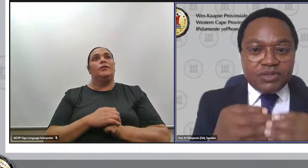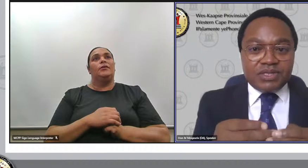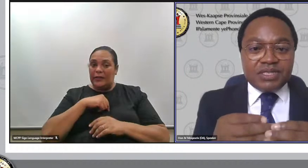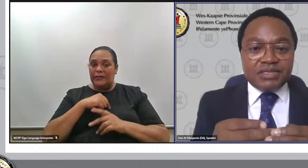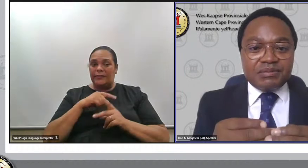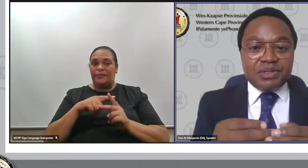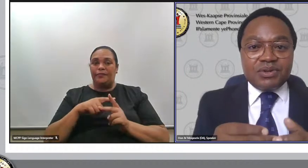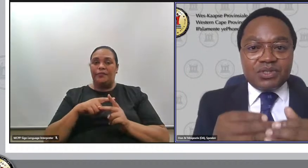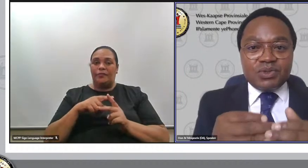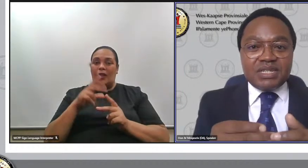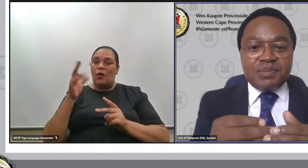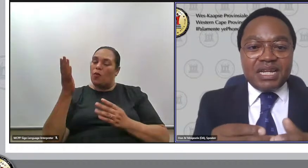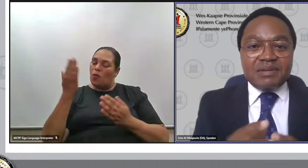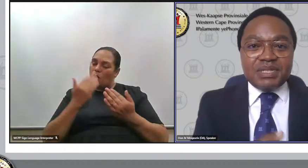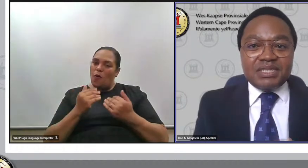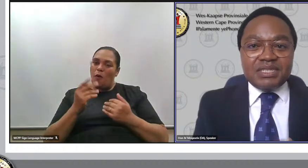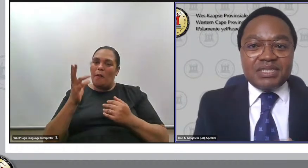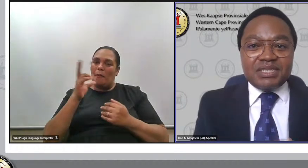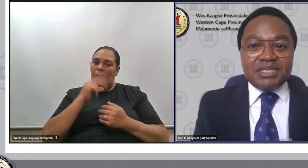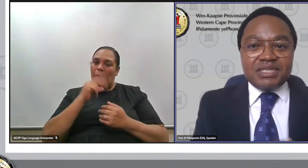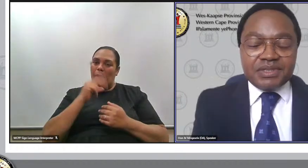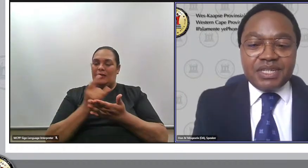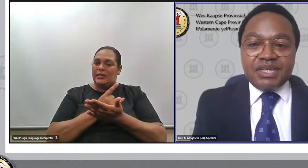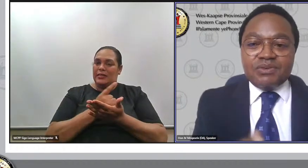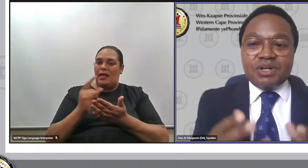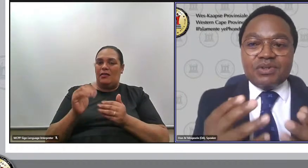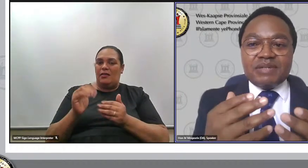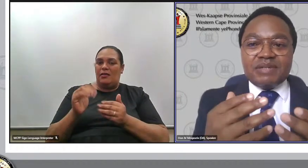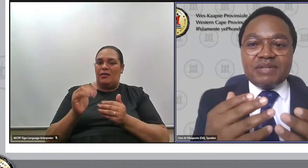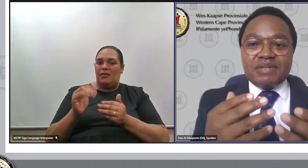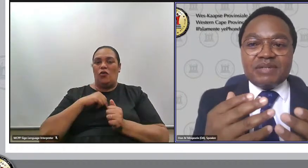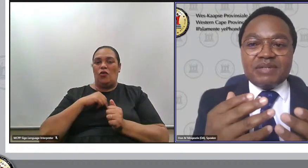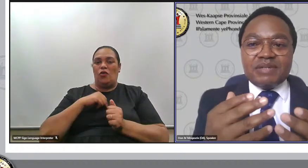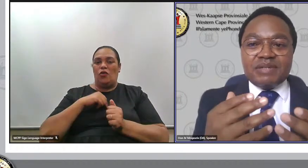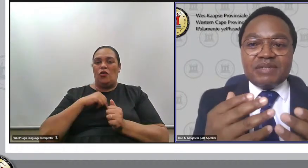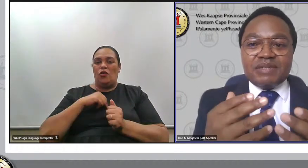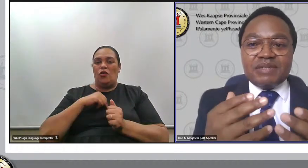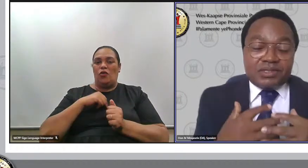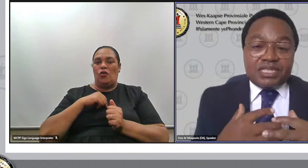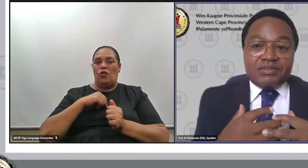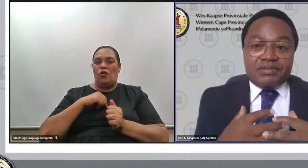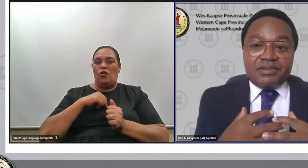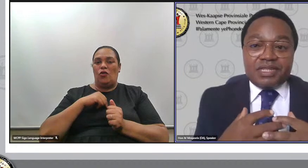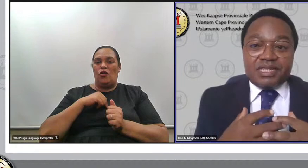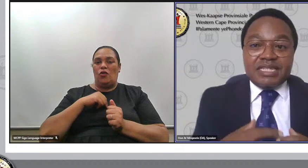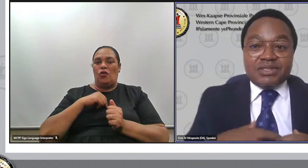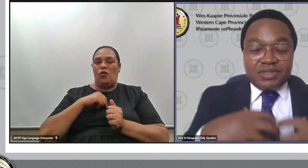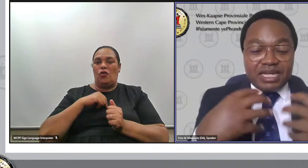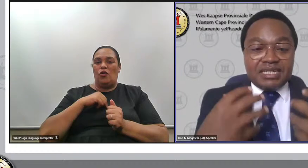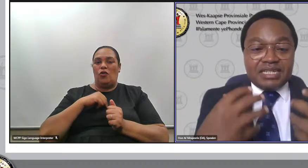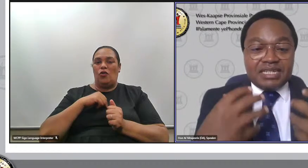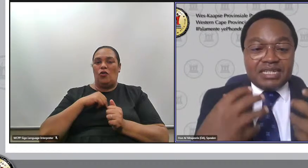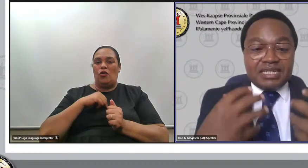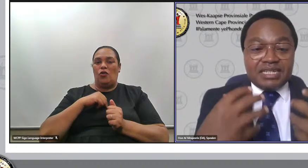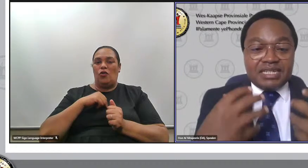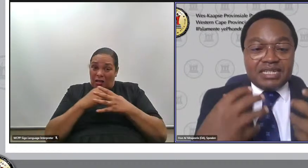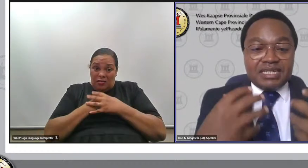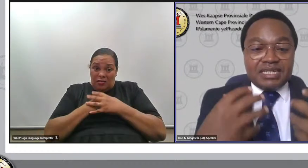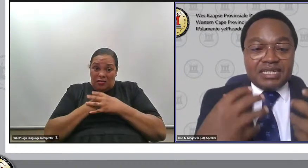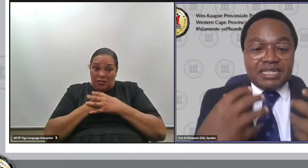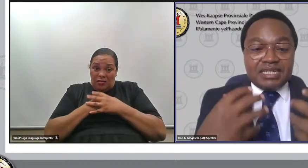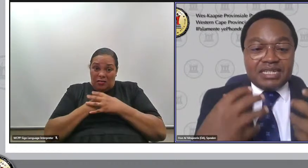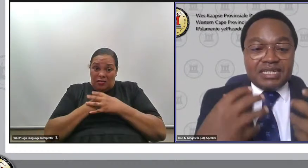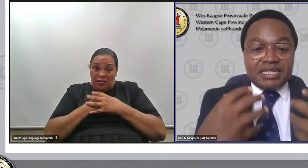Bratmet ons, because we're a parliament of the people. We're not a parliament for us, for ourselves only. So that is the